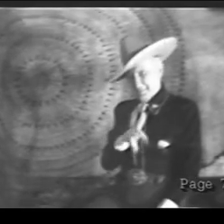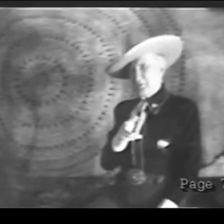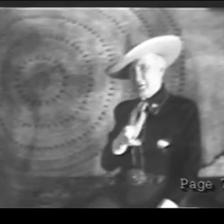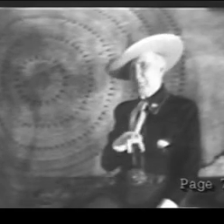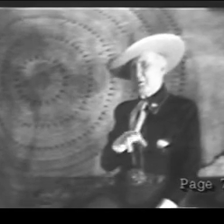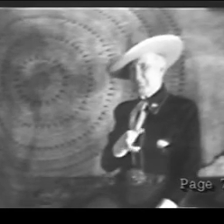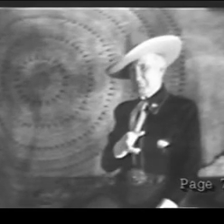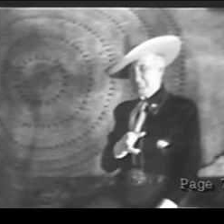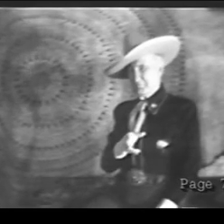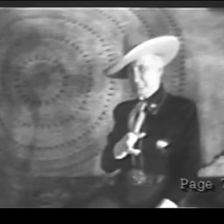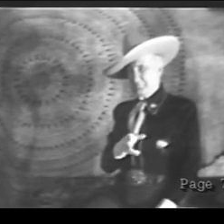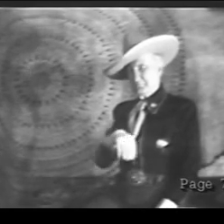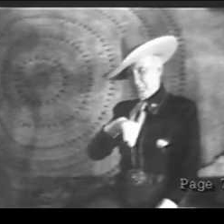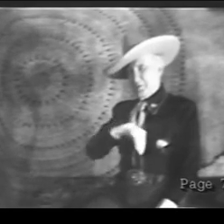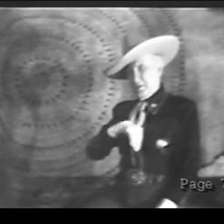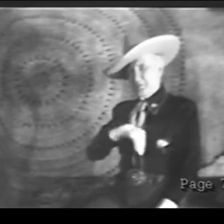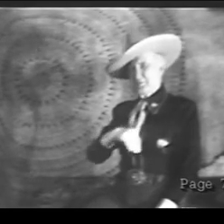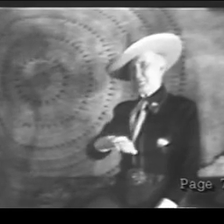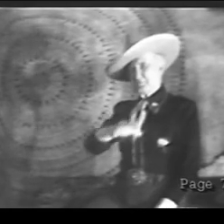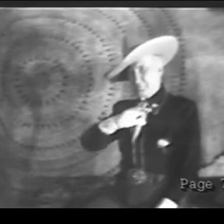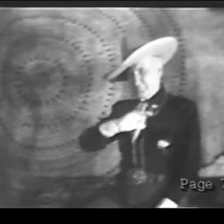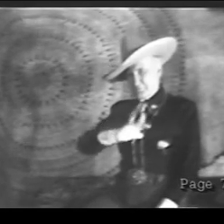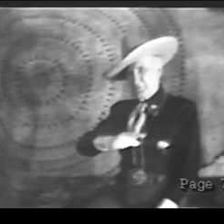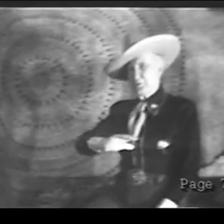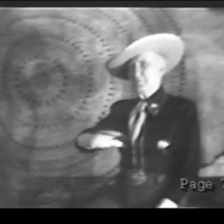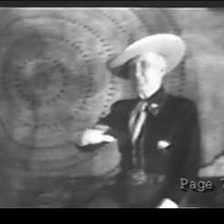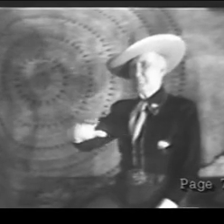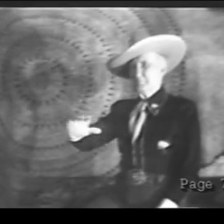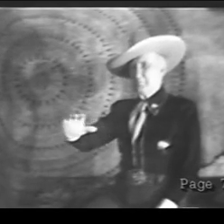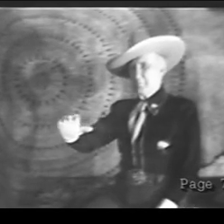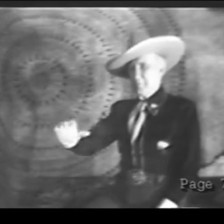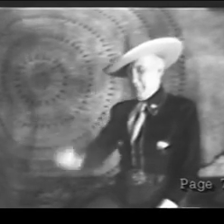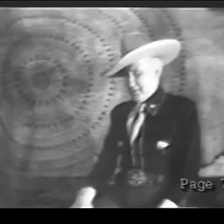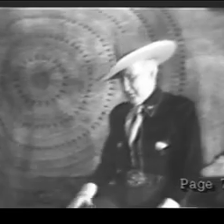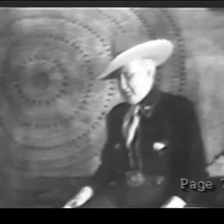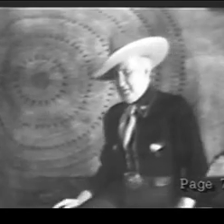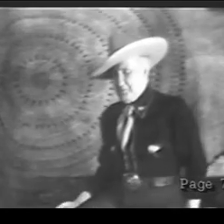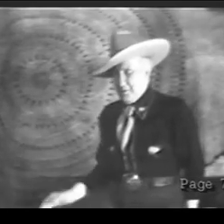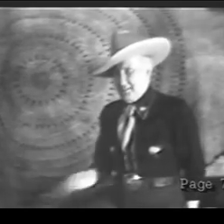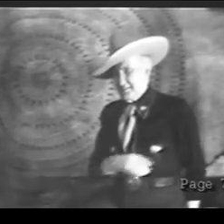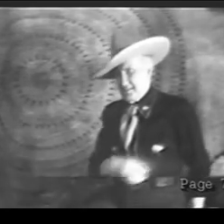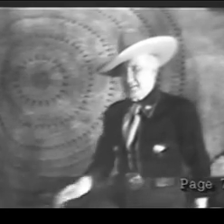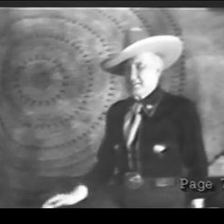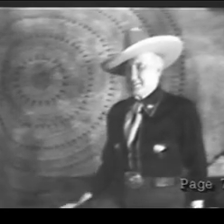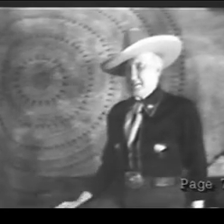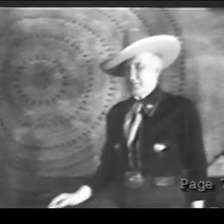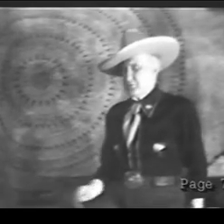I think about him, and my heart is good. You know, it takes me back, as I say, to the sound of the